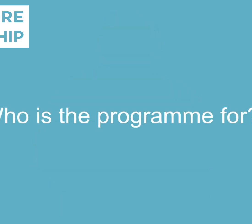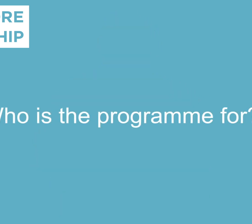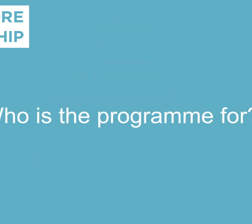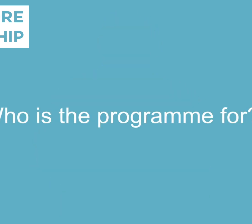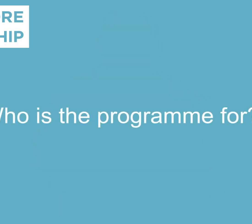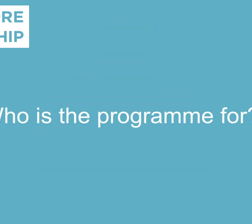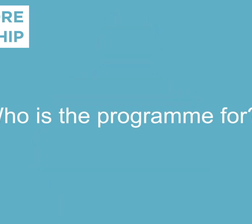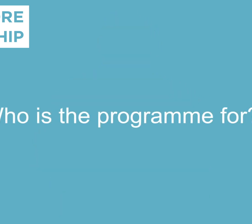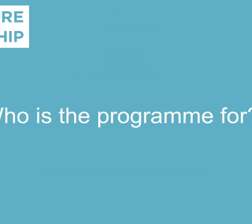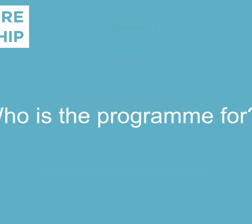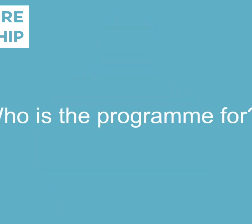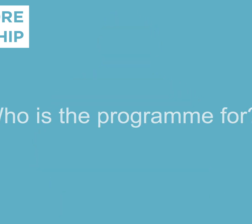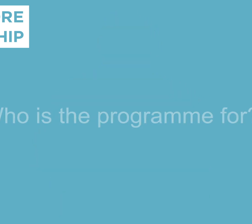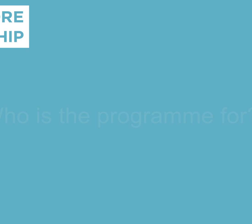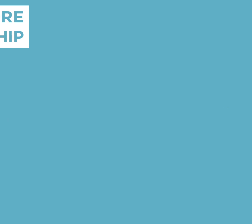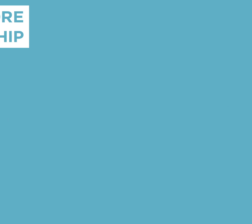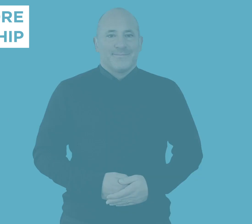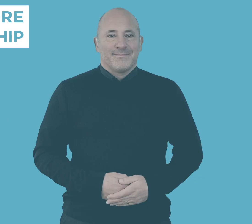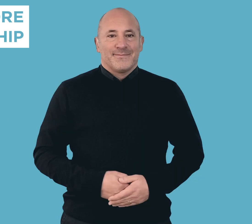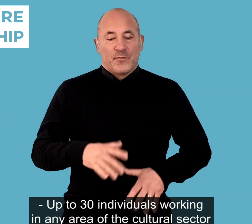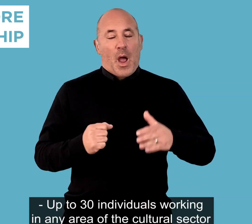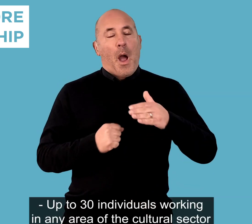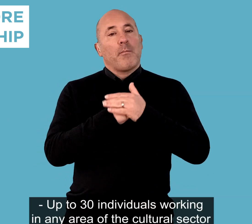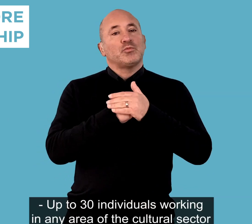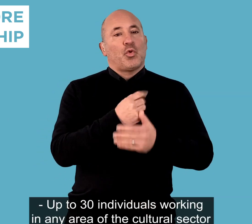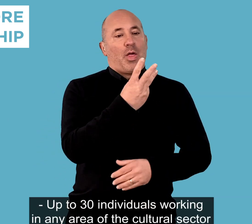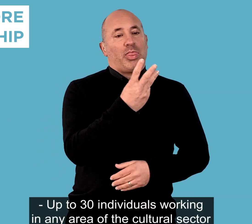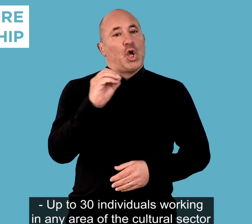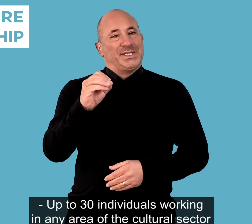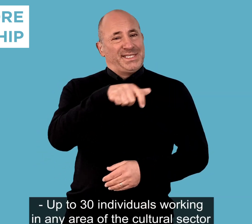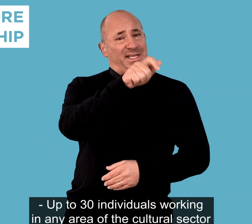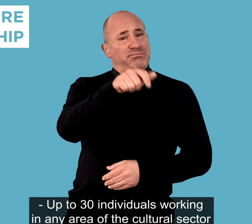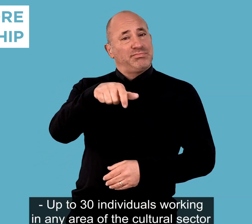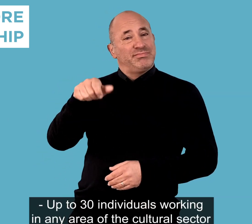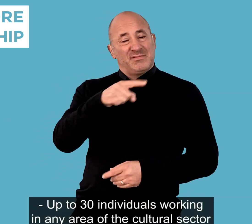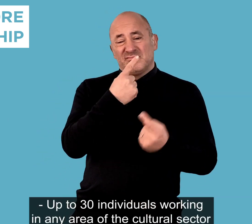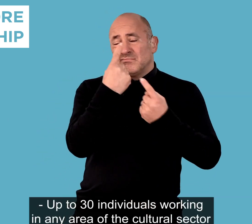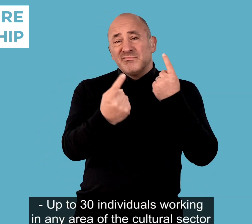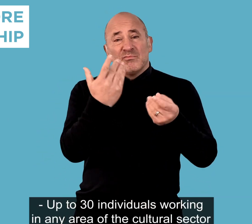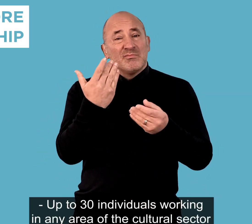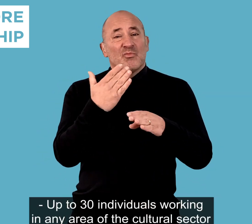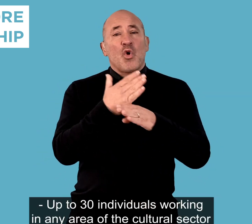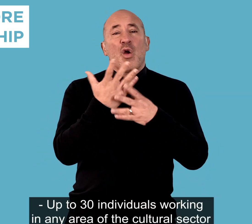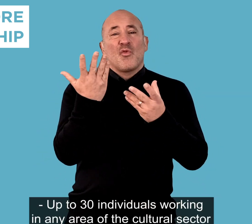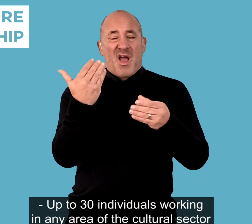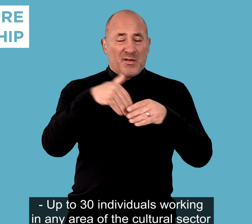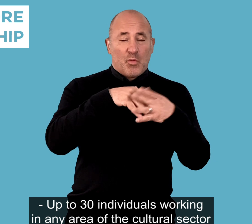Who is the programme for? Up to 30 individuals working in any area of the cultural